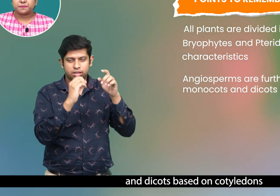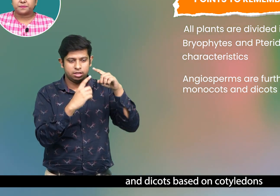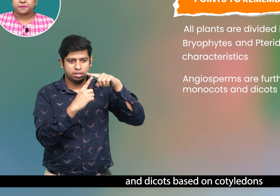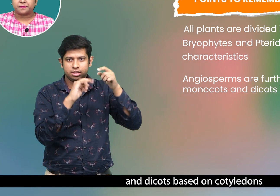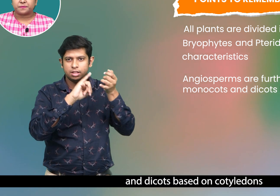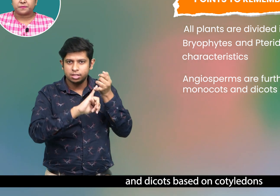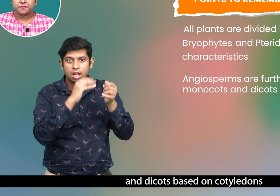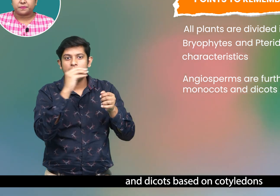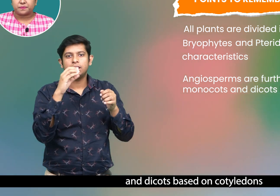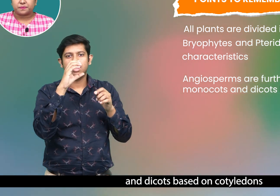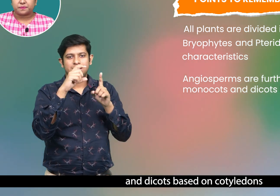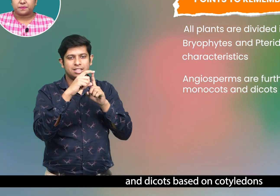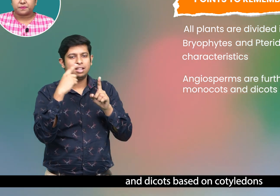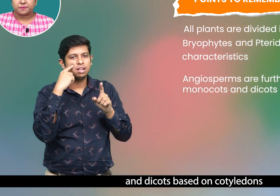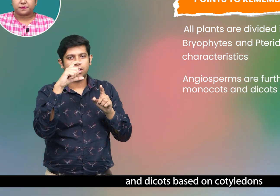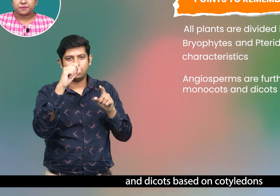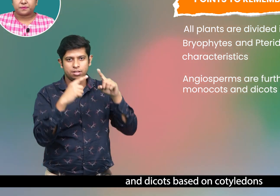cotyledons.